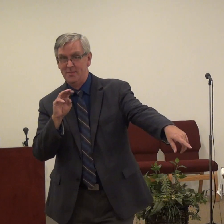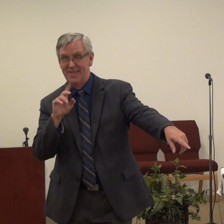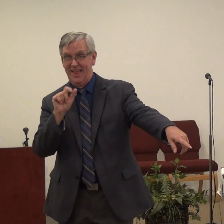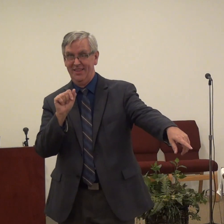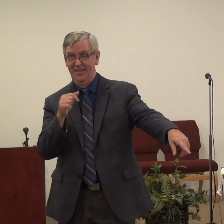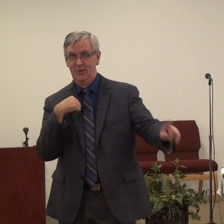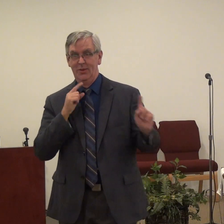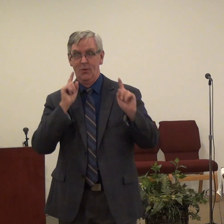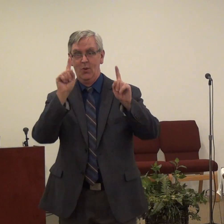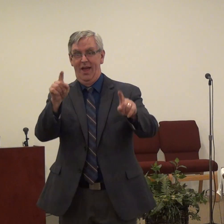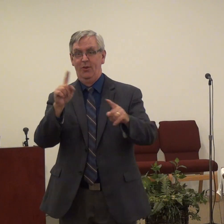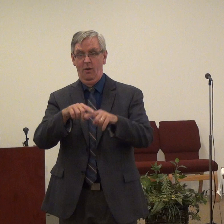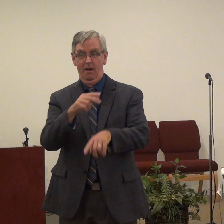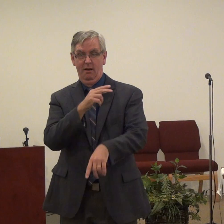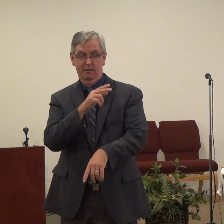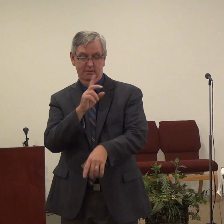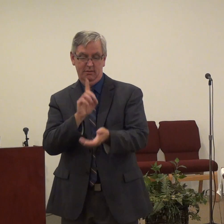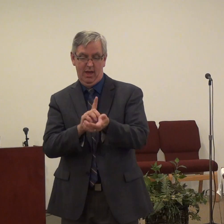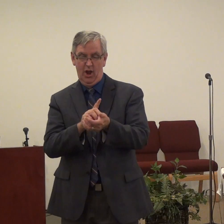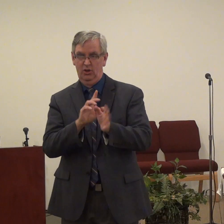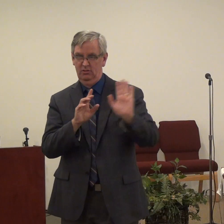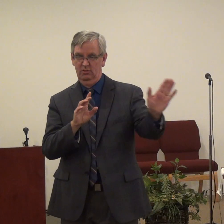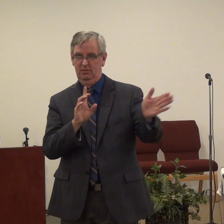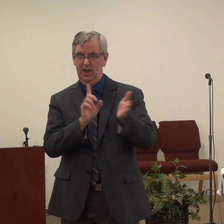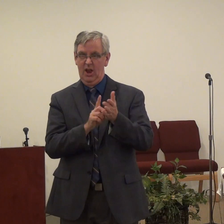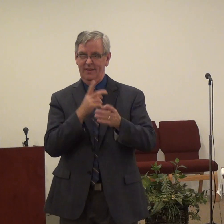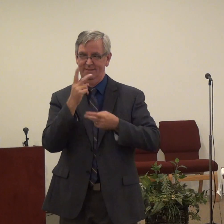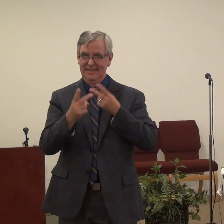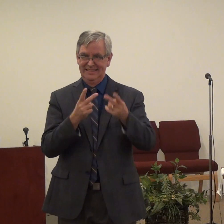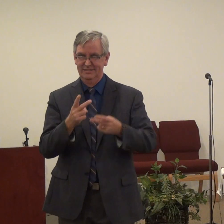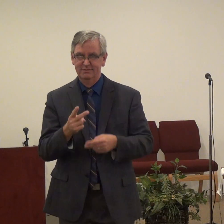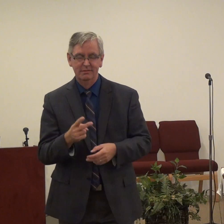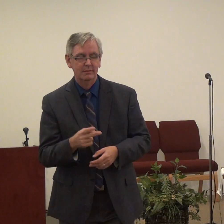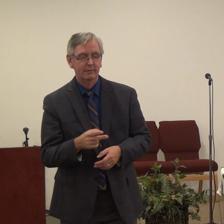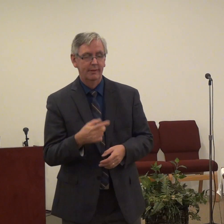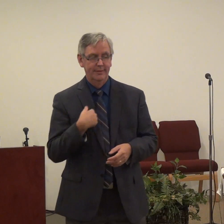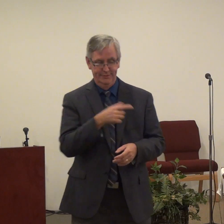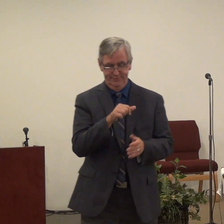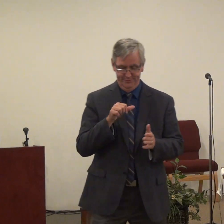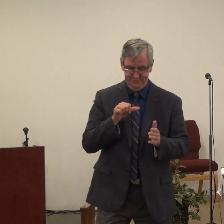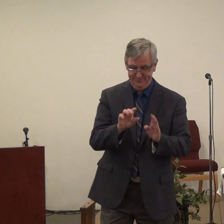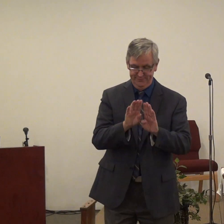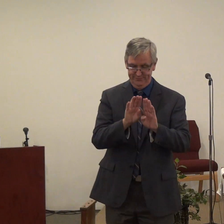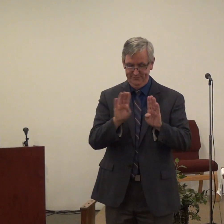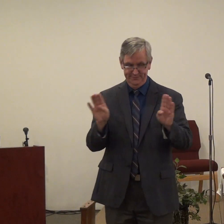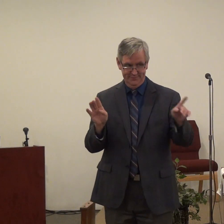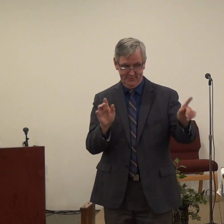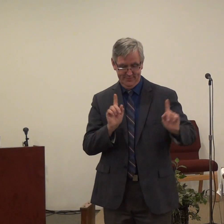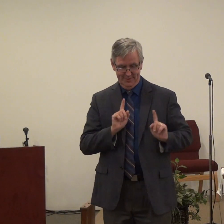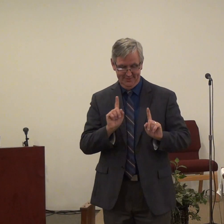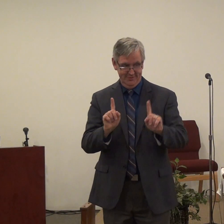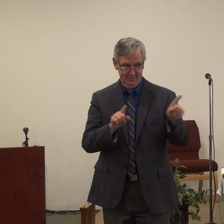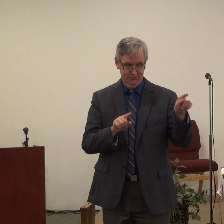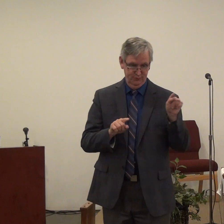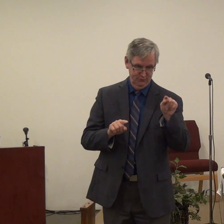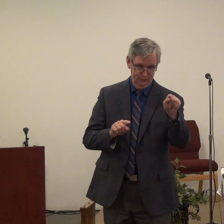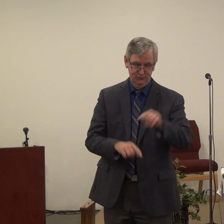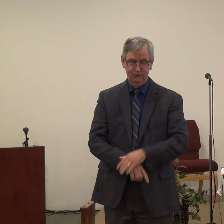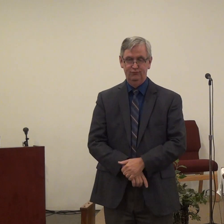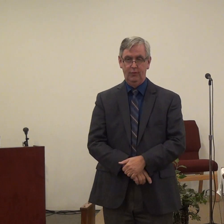My daughter, Amanda, went with me. We were on our way to a doctor visit, and the elevator opened, and she and I